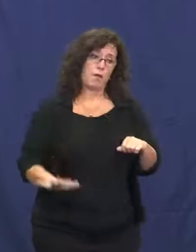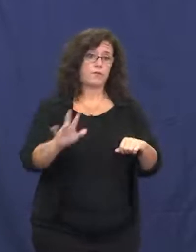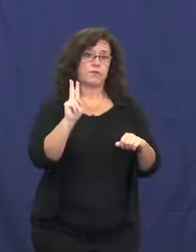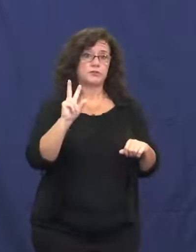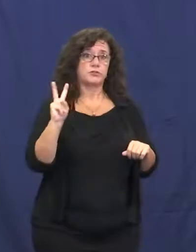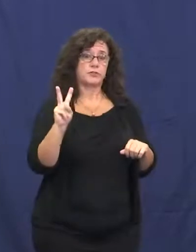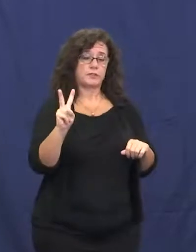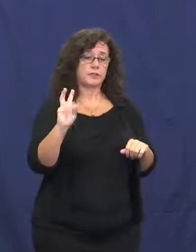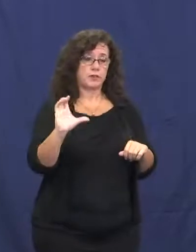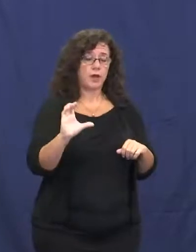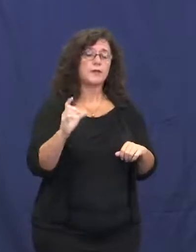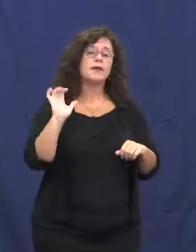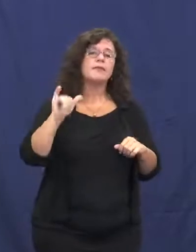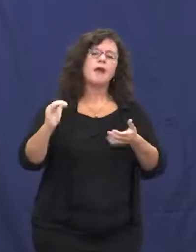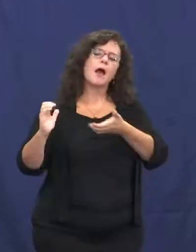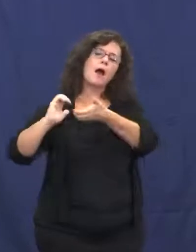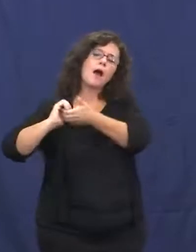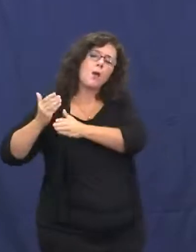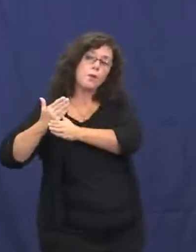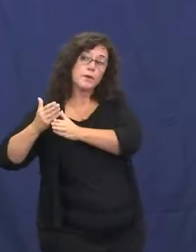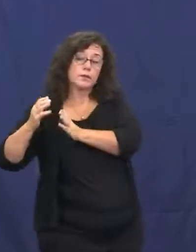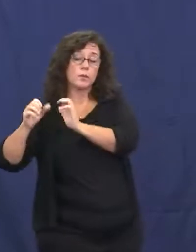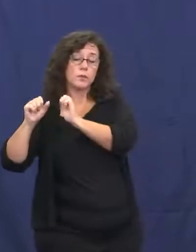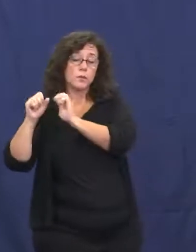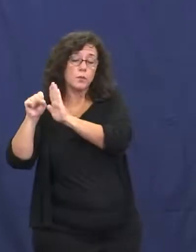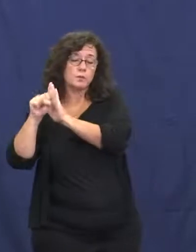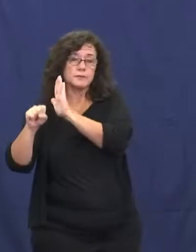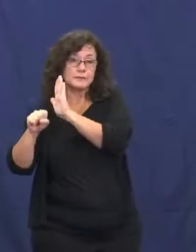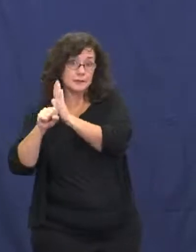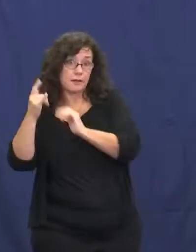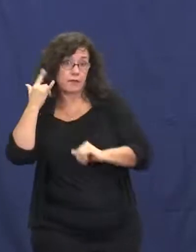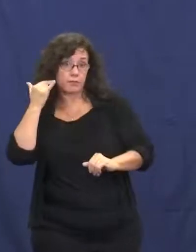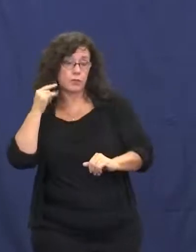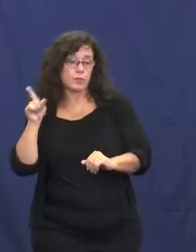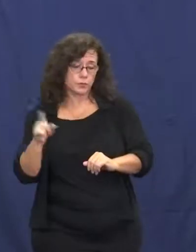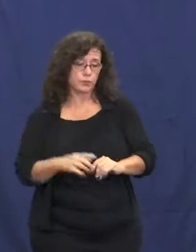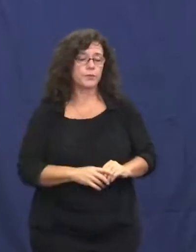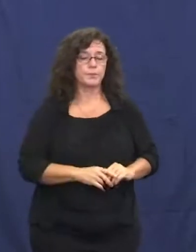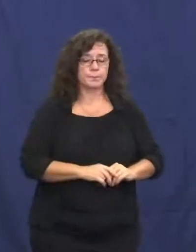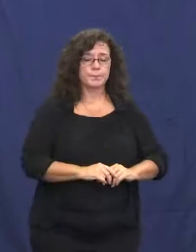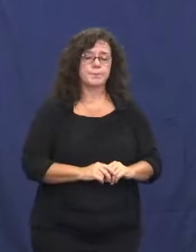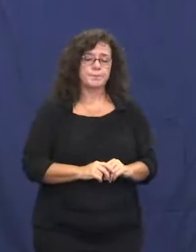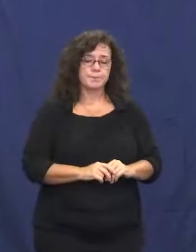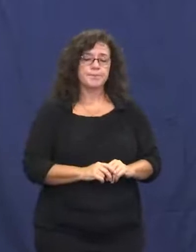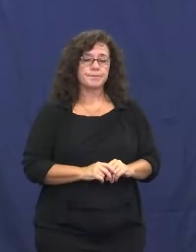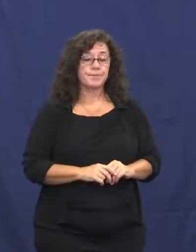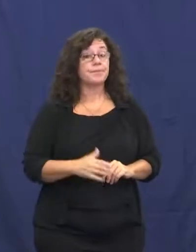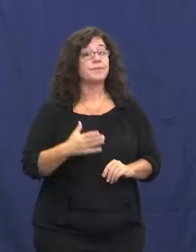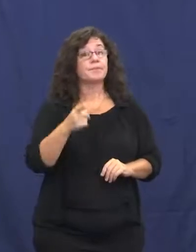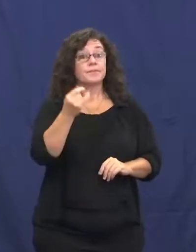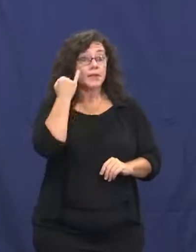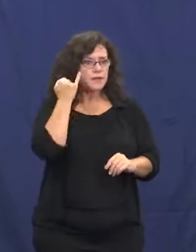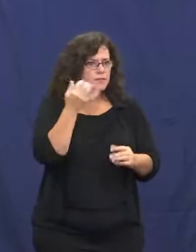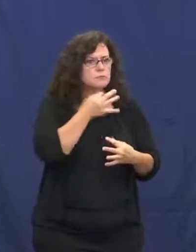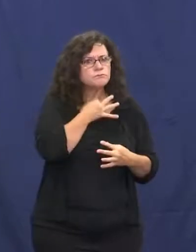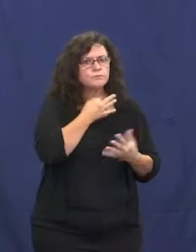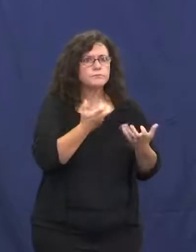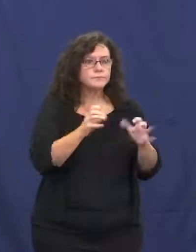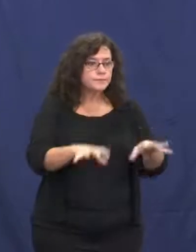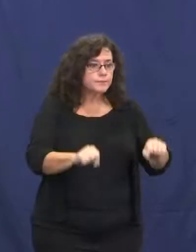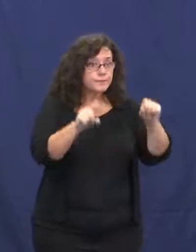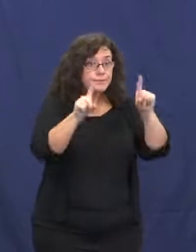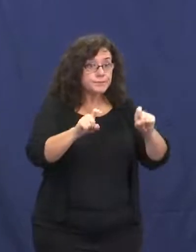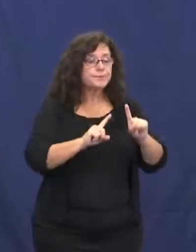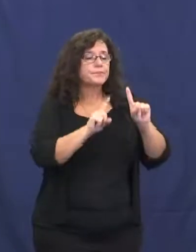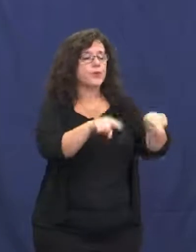in partnership with the state, and so please visit our website, VC Recovers,